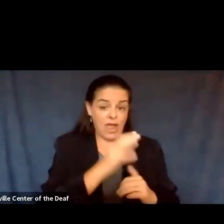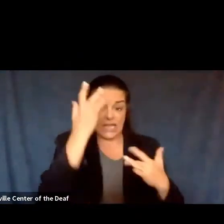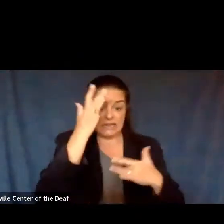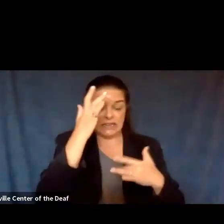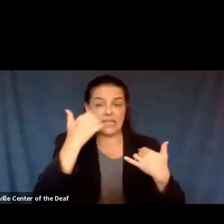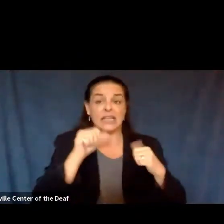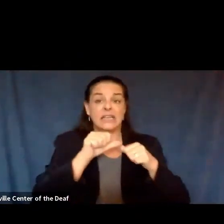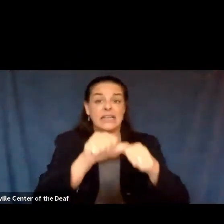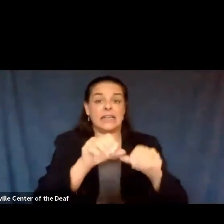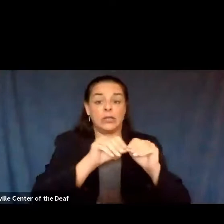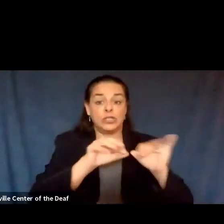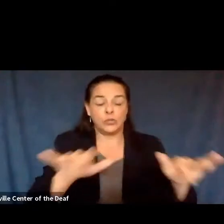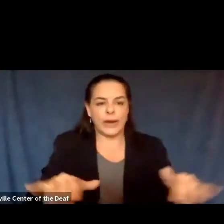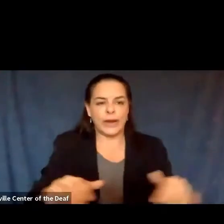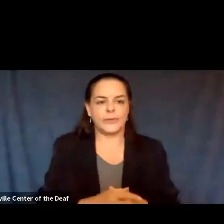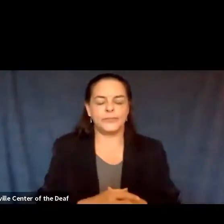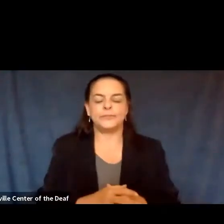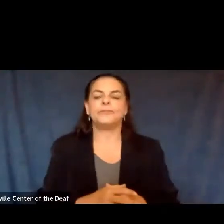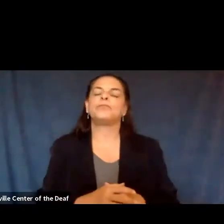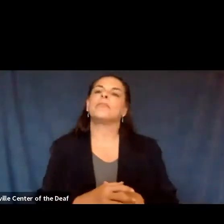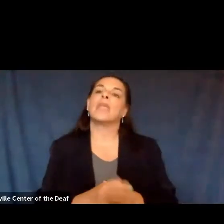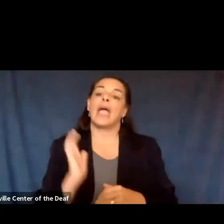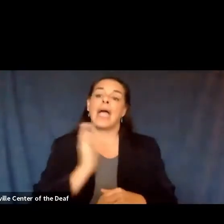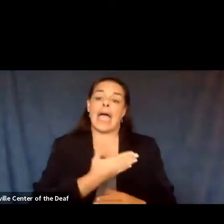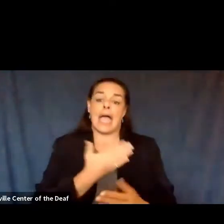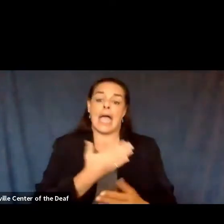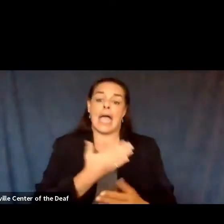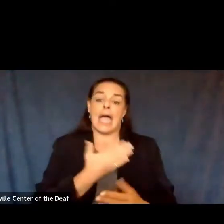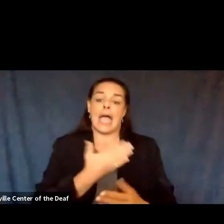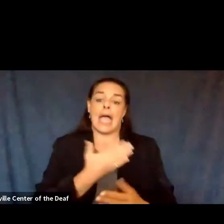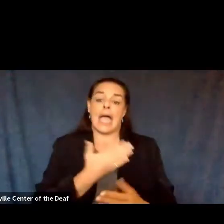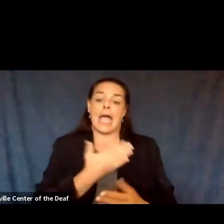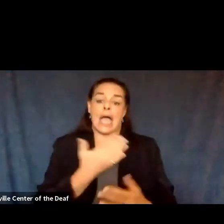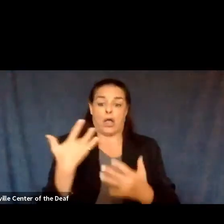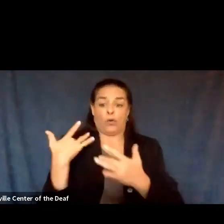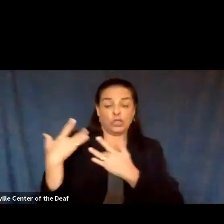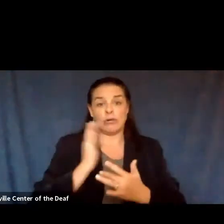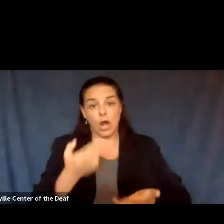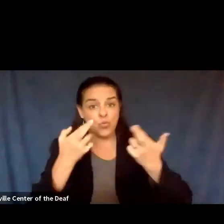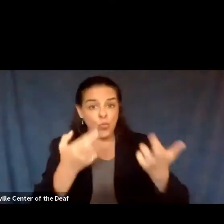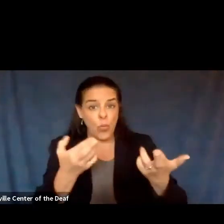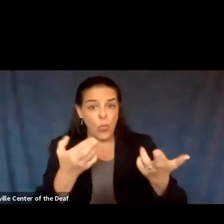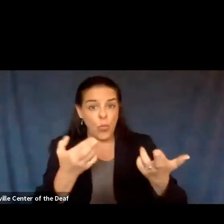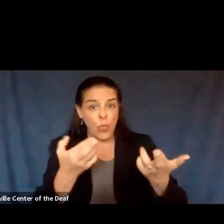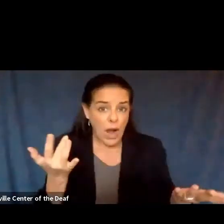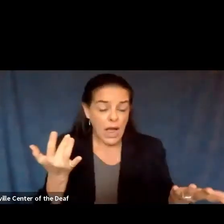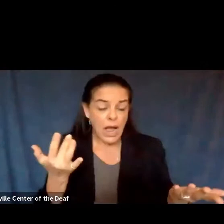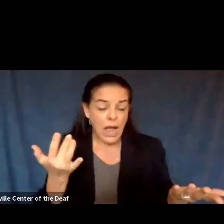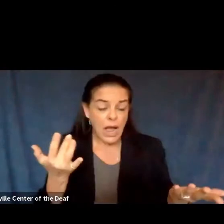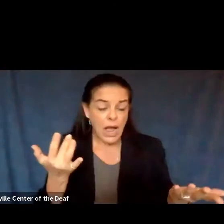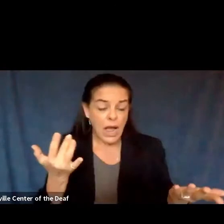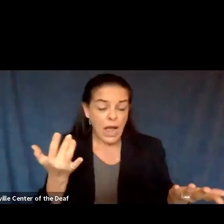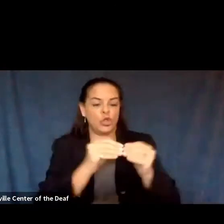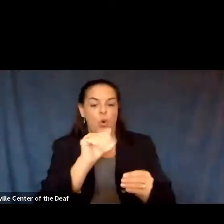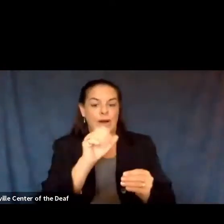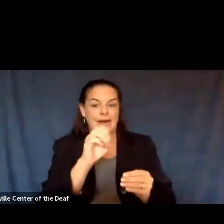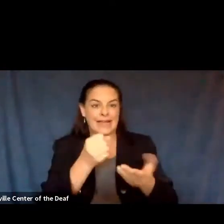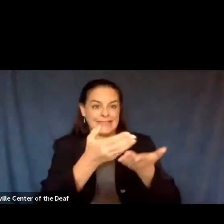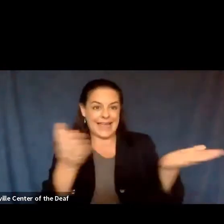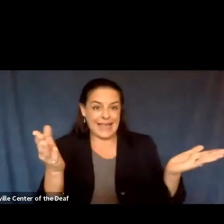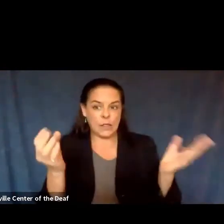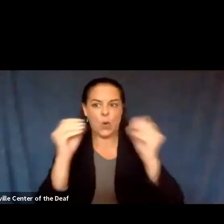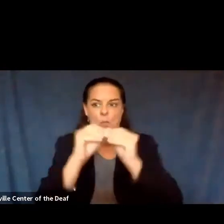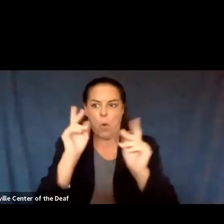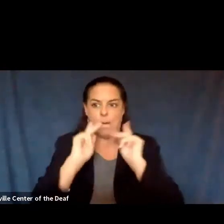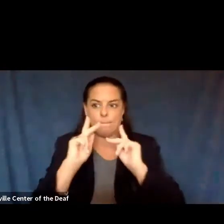spread. And where we're coming at with our concerns and the recommendations we make is knowing that if the more cases that are out there and the more people that get infected,